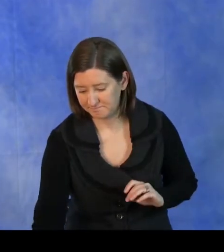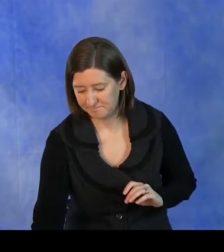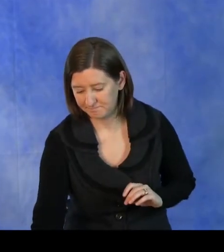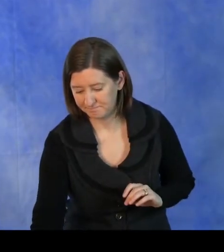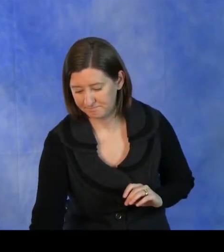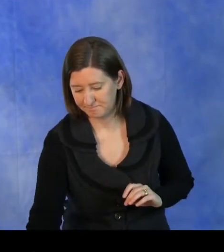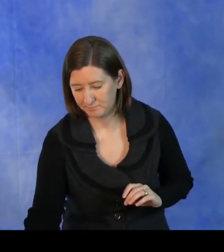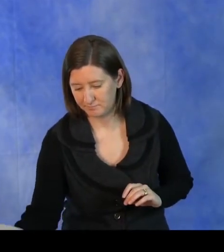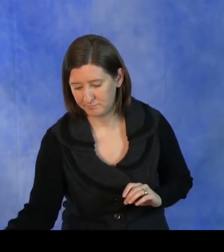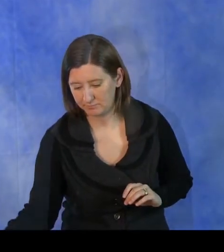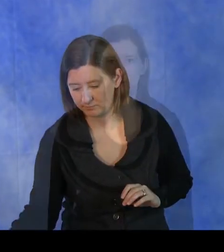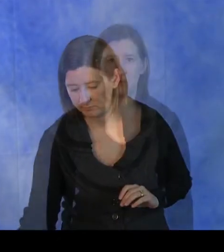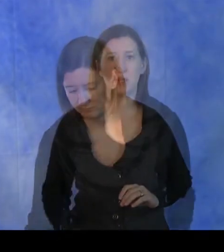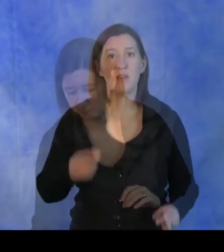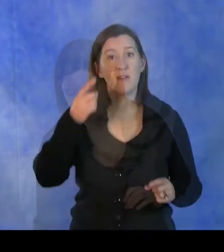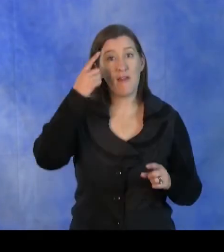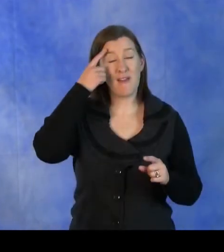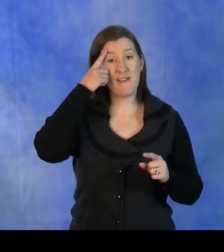individuals.